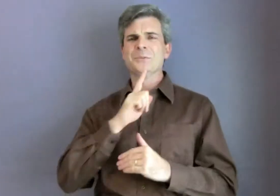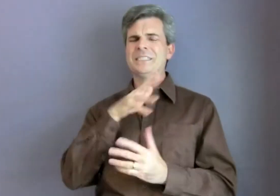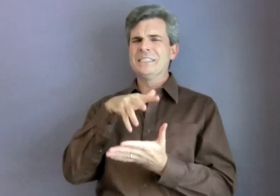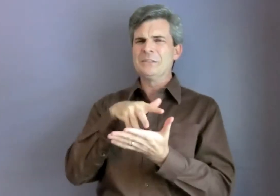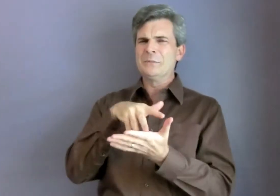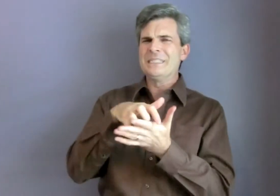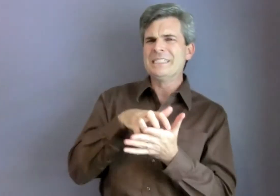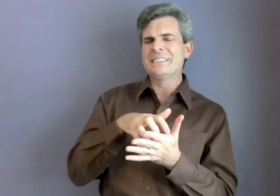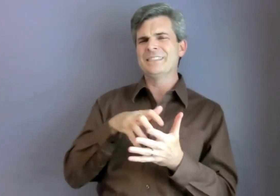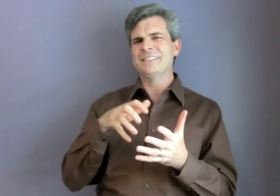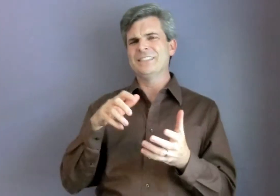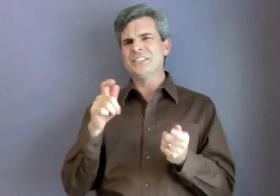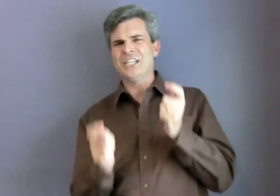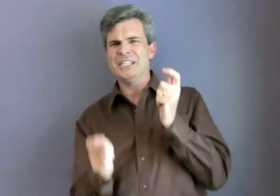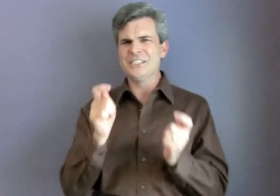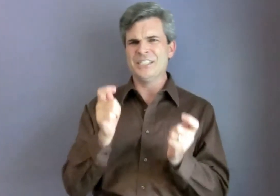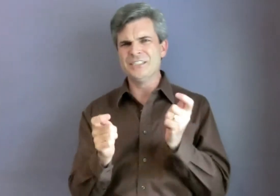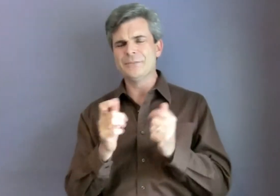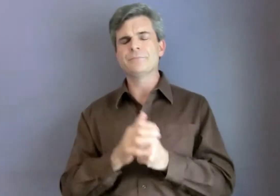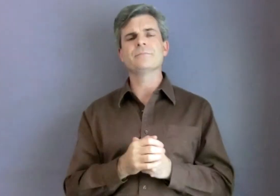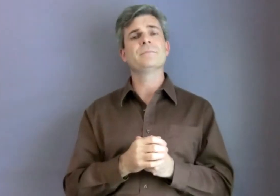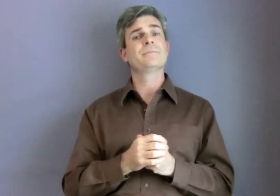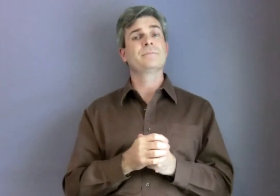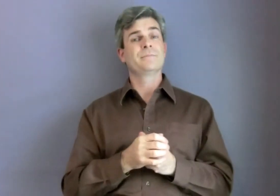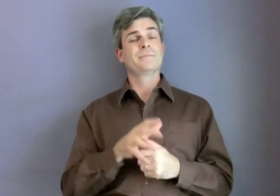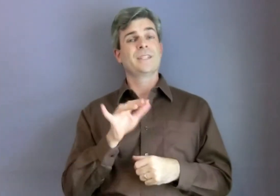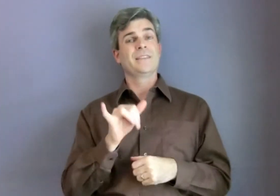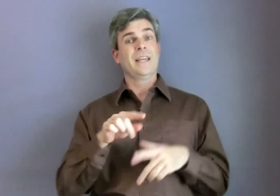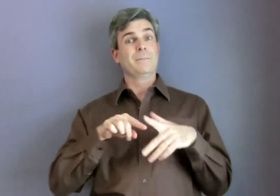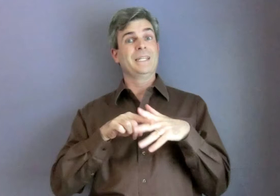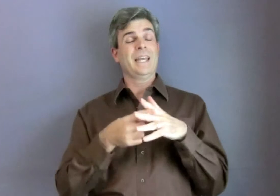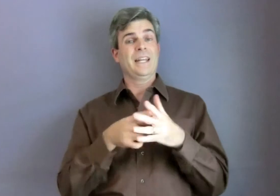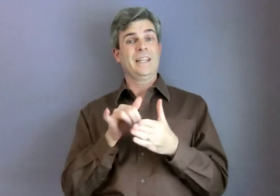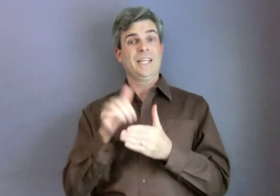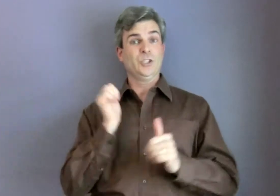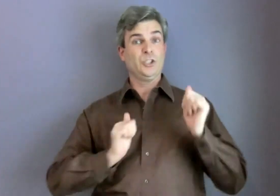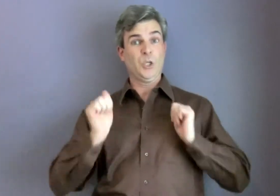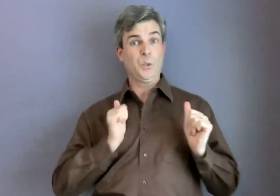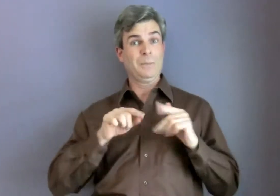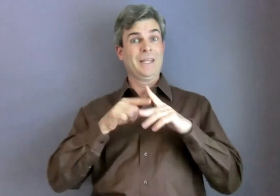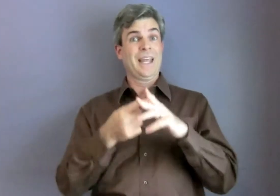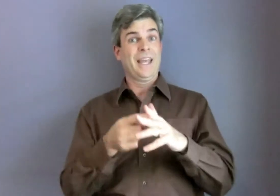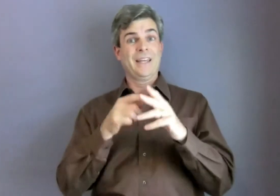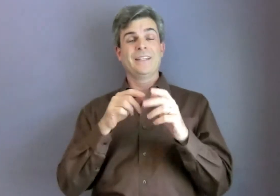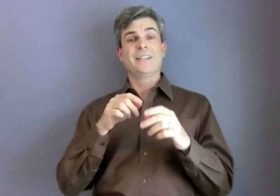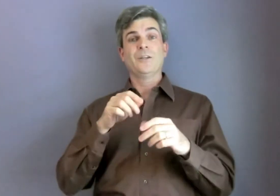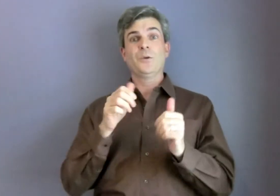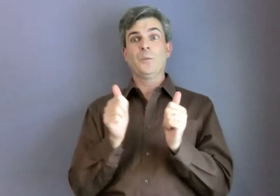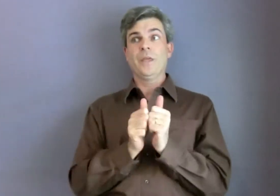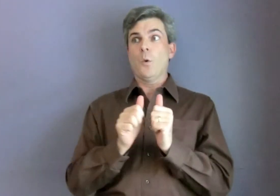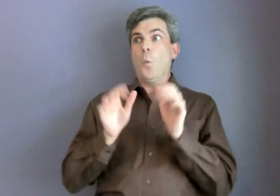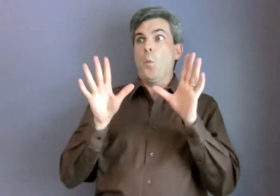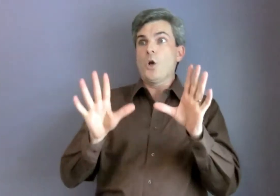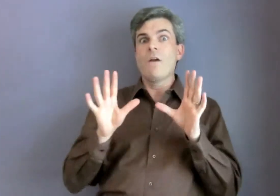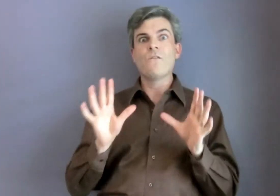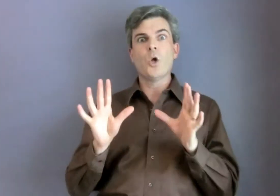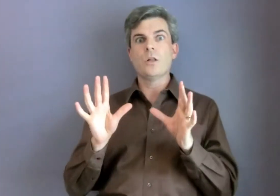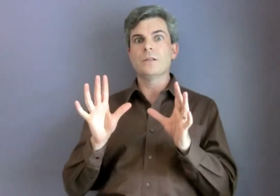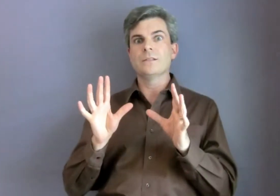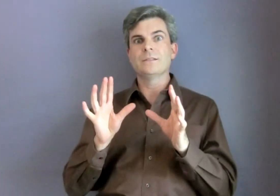Awash Valley in Ethiopia. The show began with tremendous special effects because there were catastrophic climate shifts, which sort of